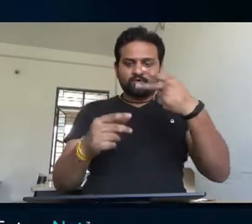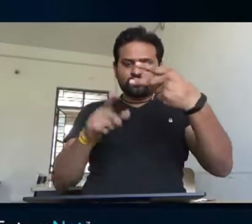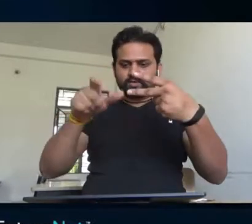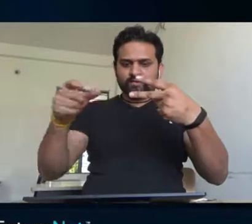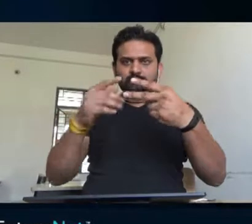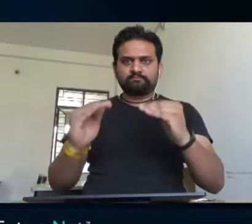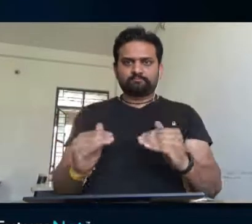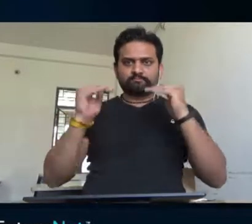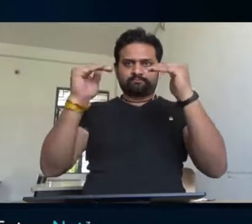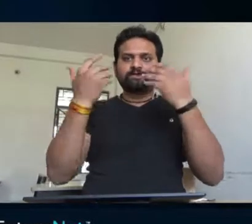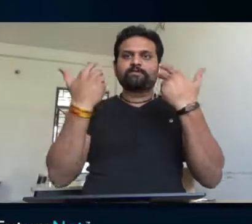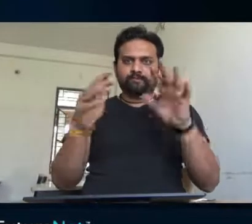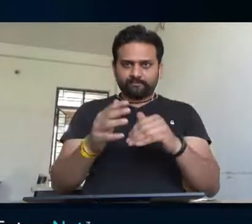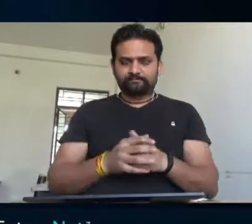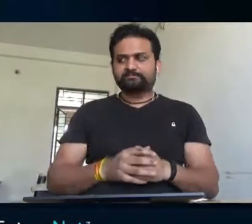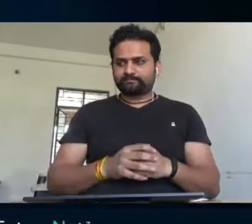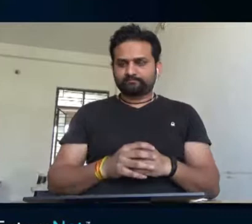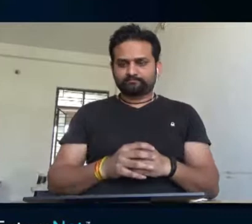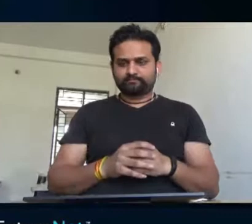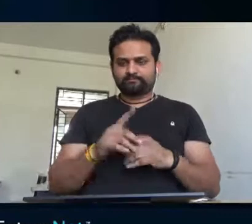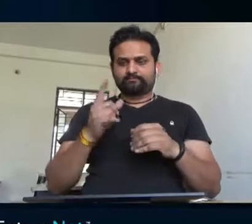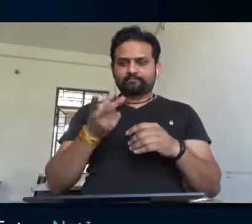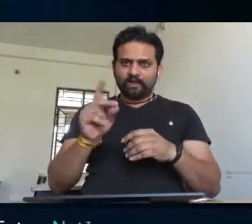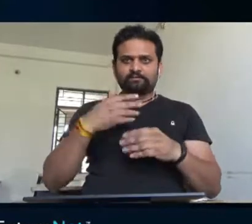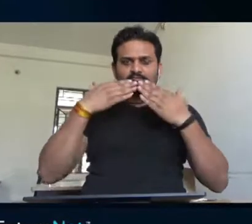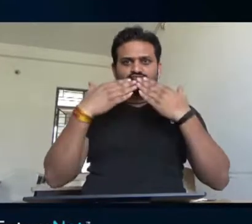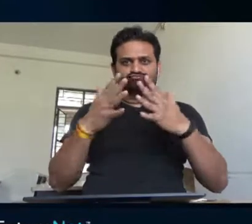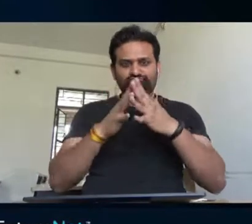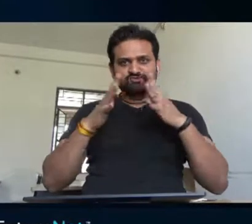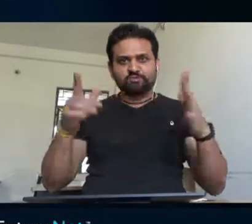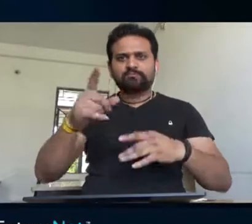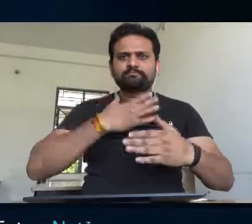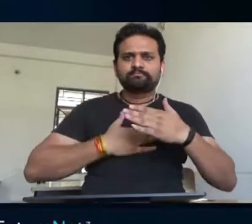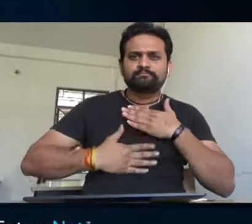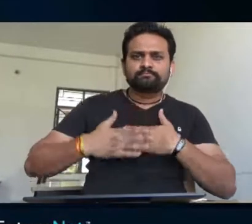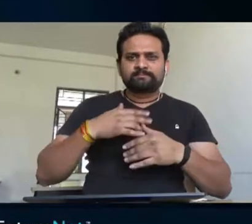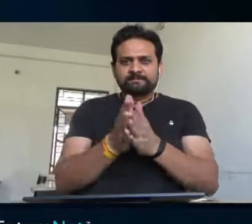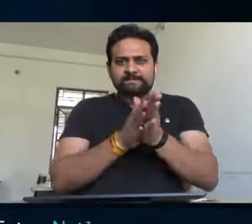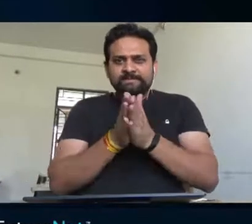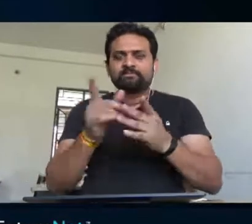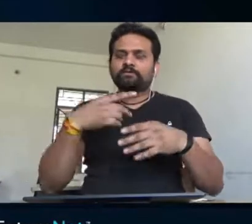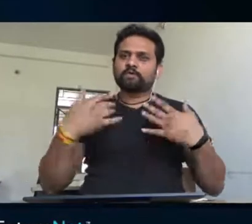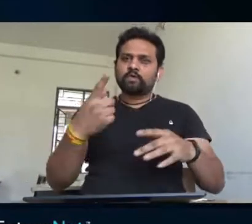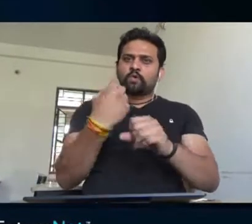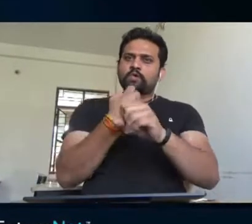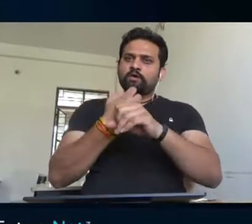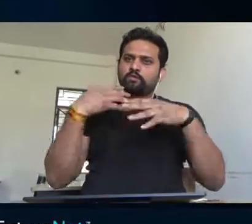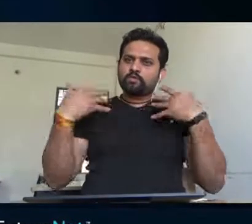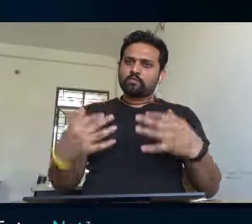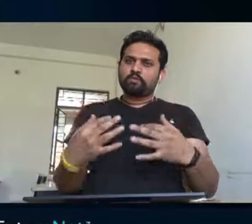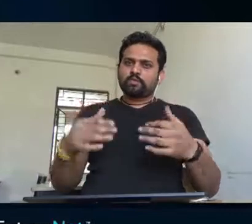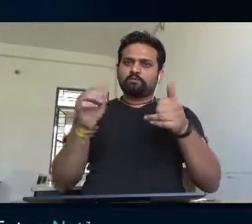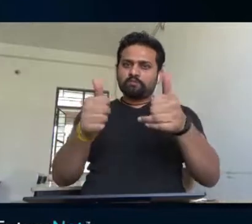in the next level. And one more time, thank you very much for your passion. Thank you very much. Great job.